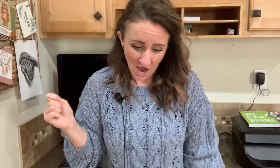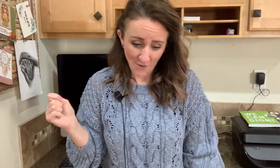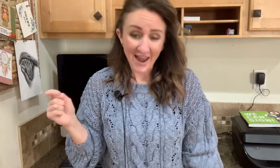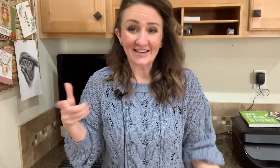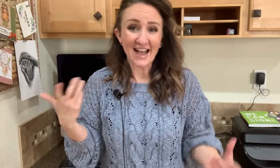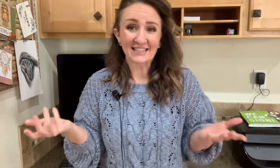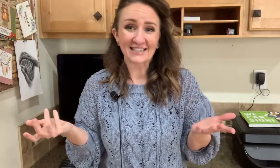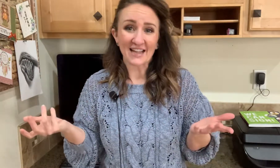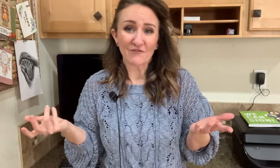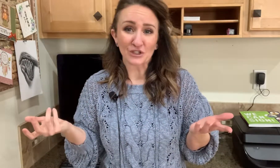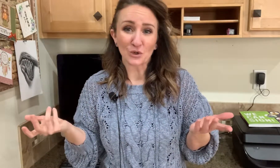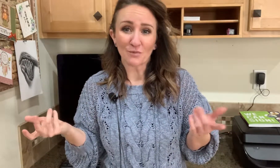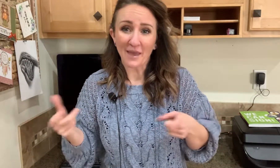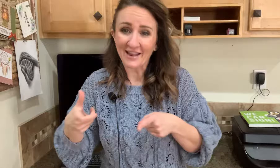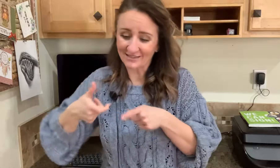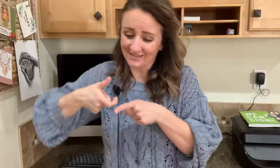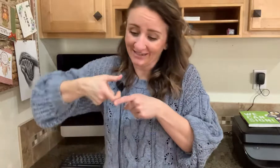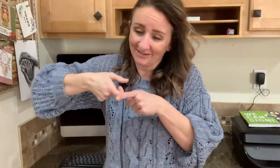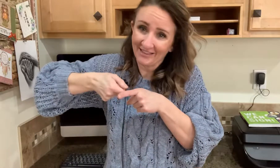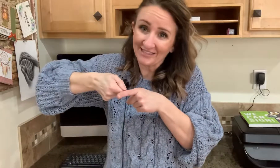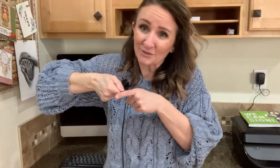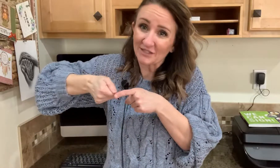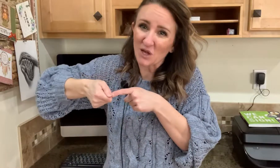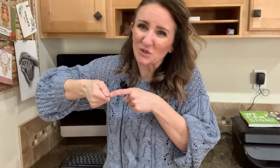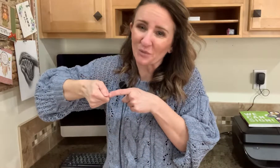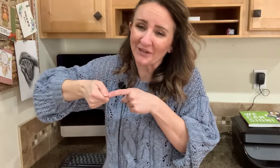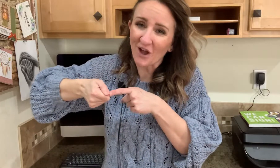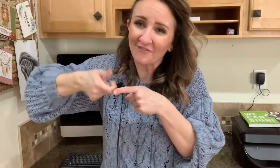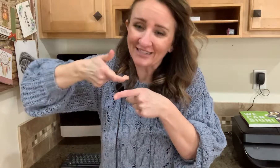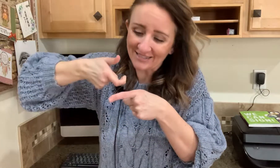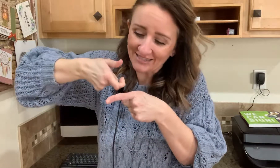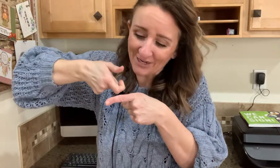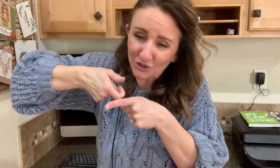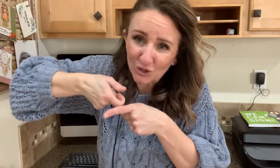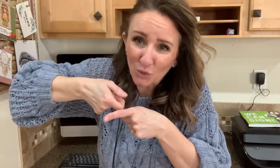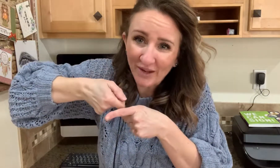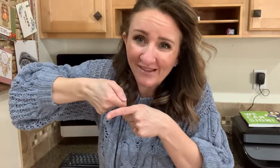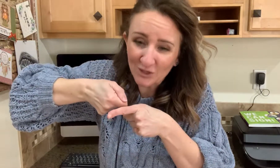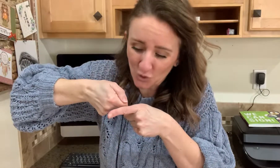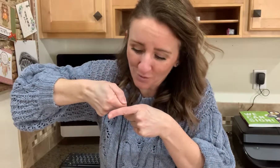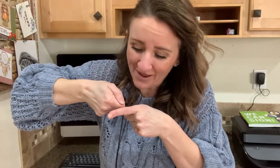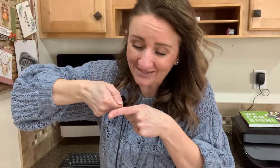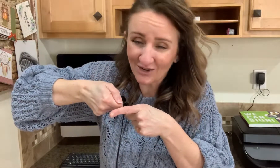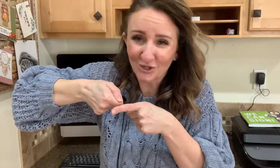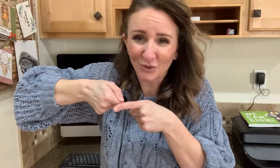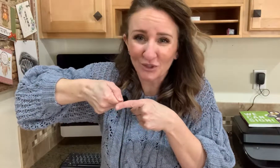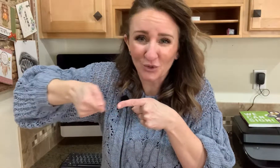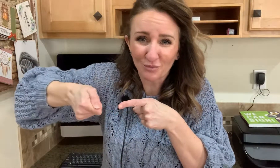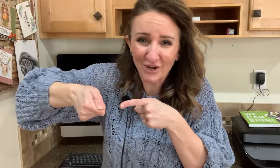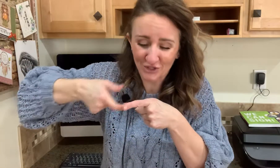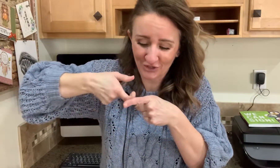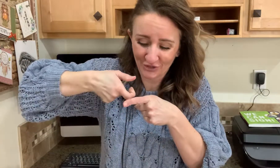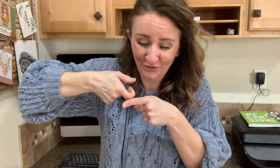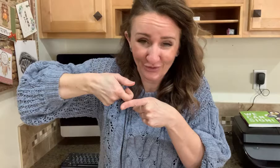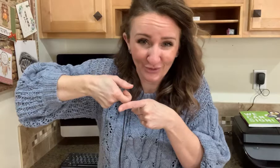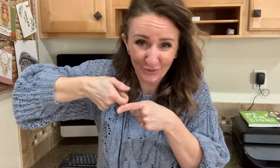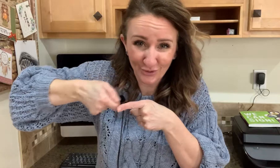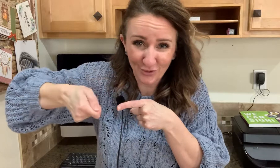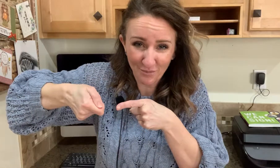Okay, next is the sign for toothpaste. This one's also pretty obvious. It's like you're squeezing toothpaste onto a toothbrush. So